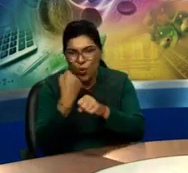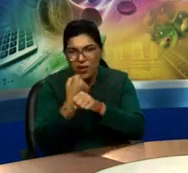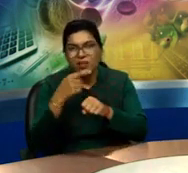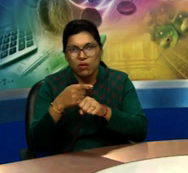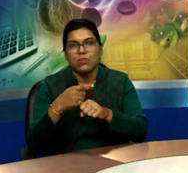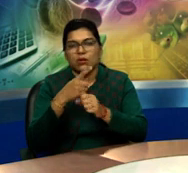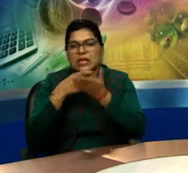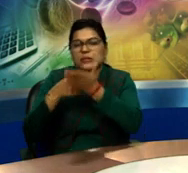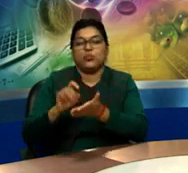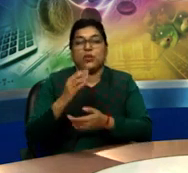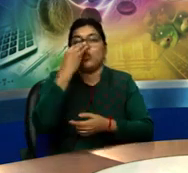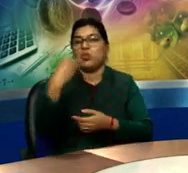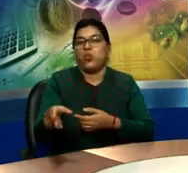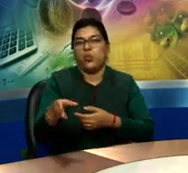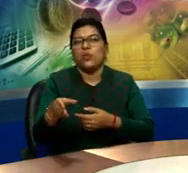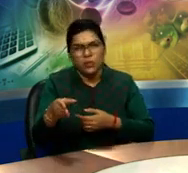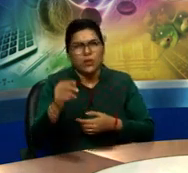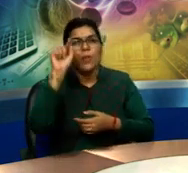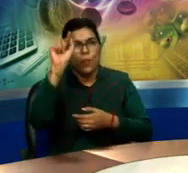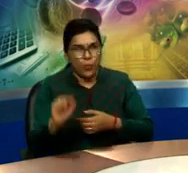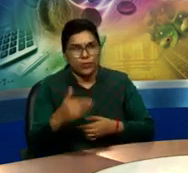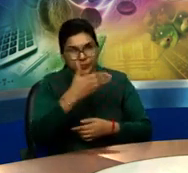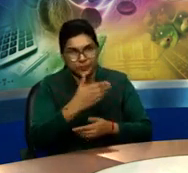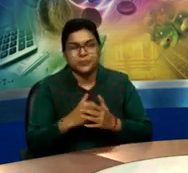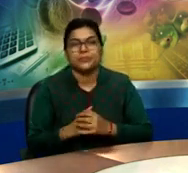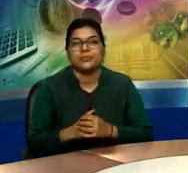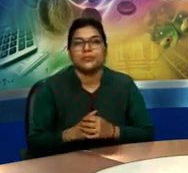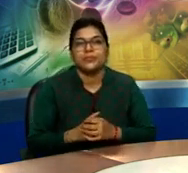Sixth point explains there is disrespect